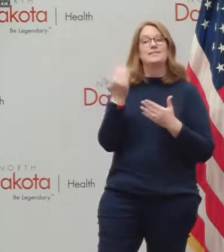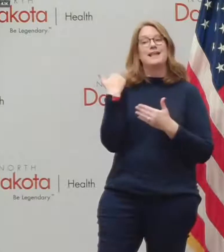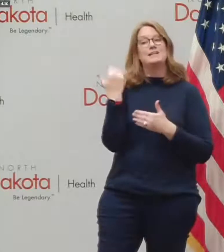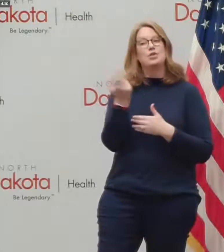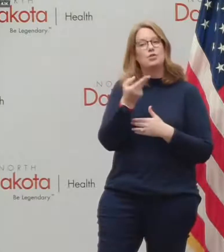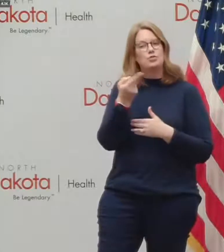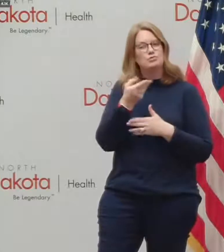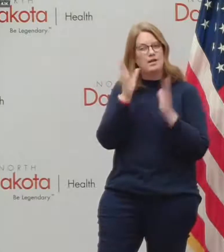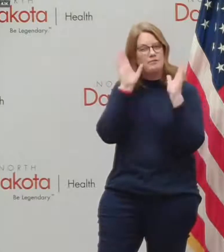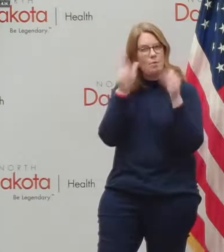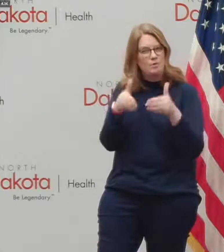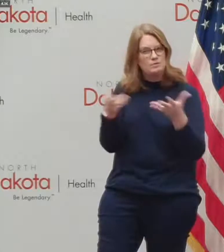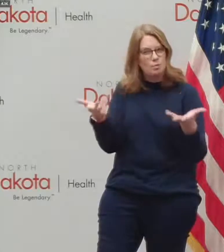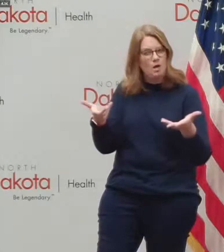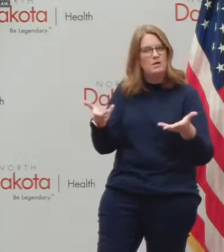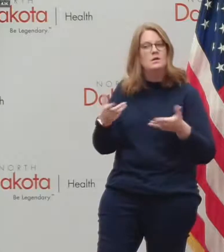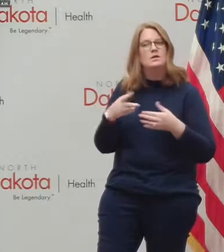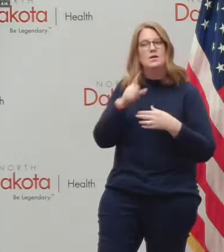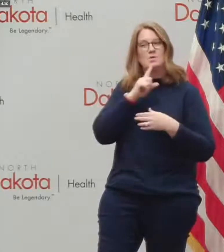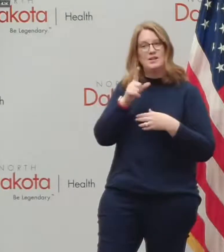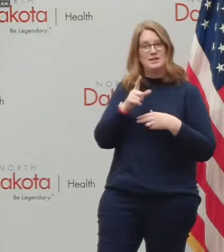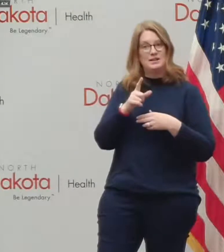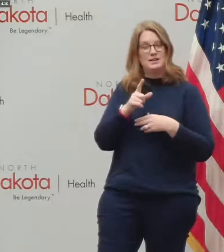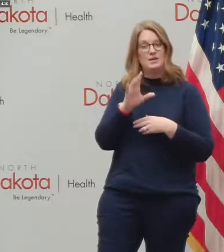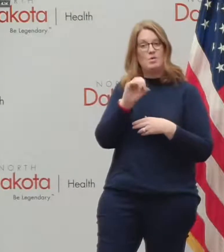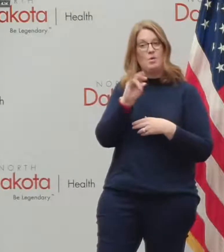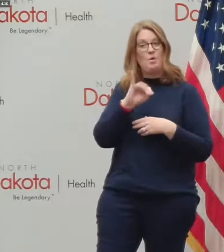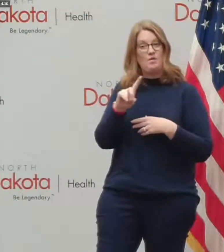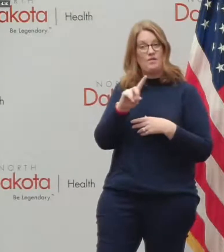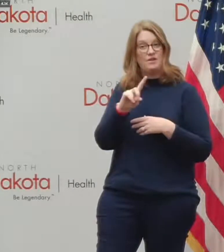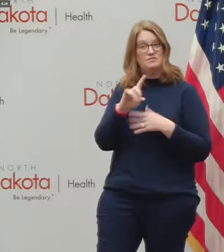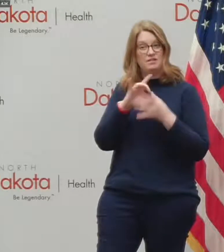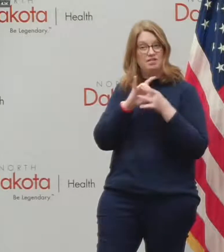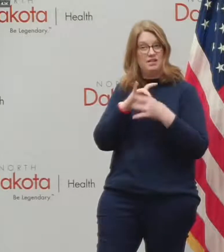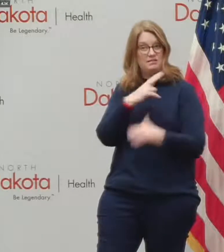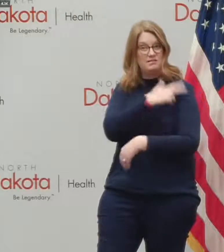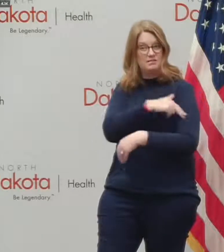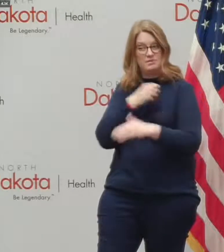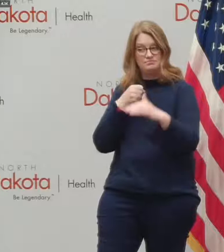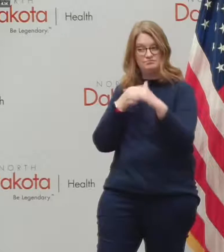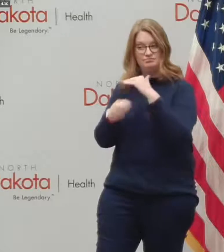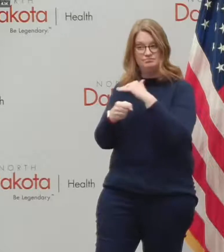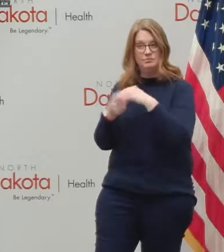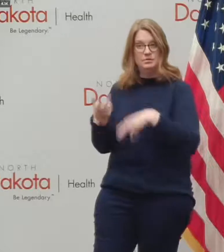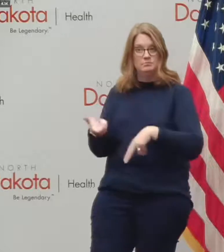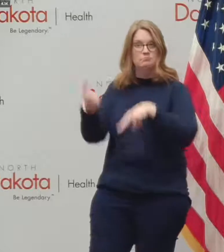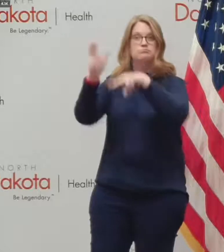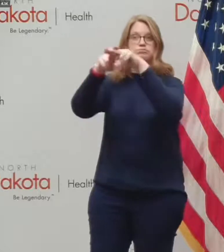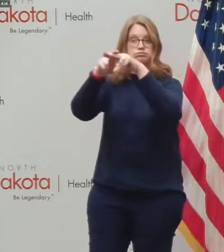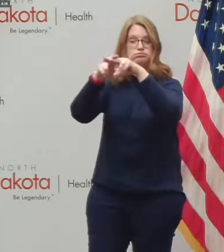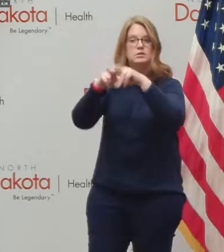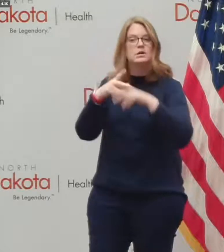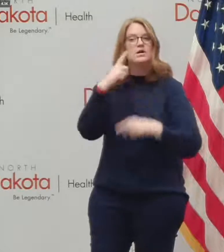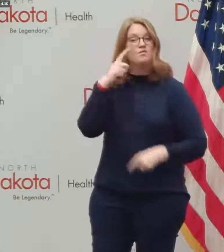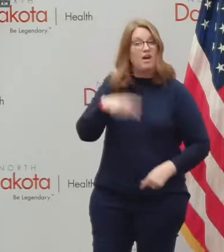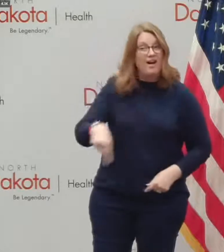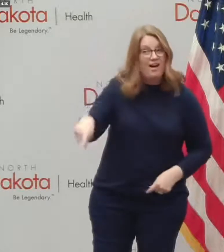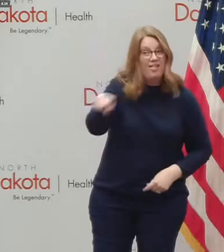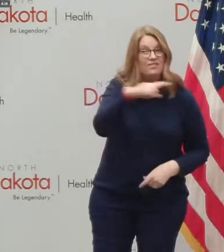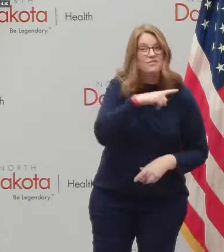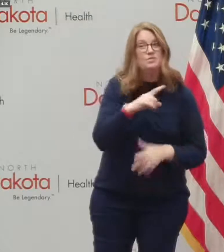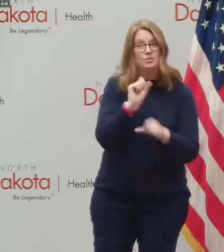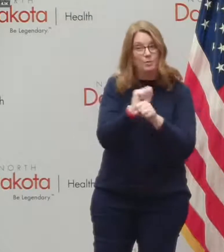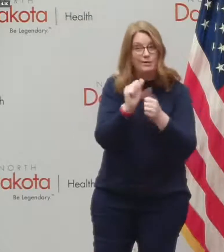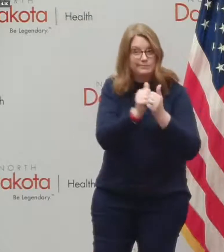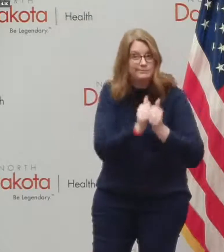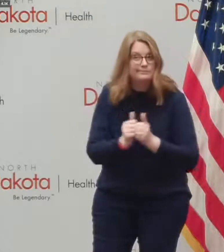was talking about the rise in COVID-related hospitalizations in our state, and the need for everyone to do their part to help slow the